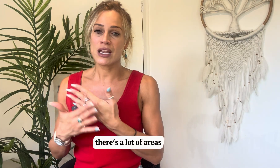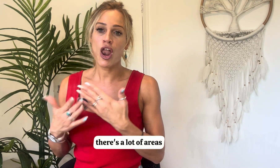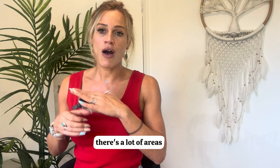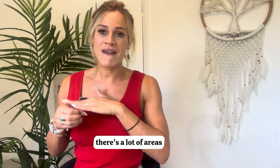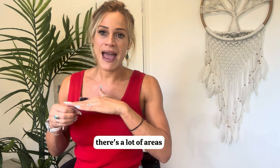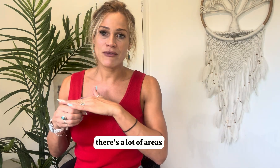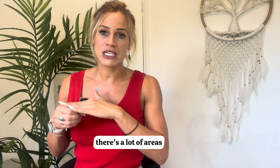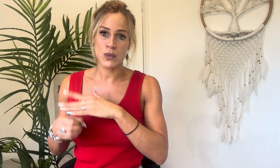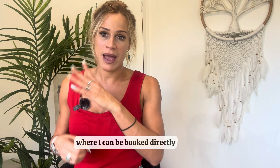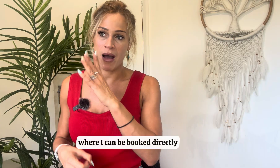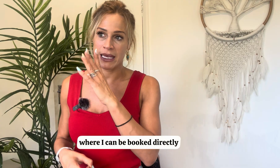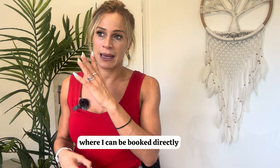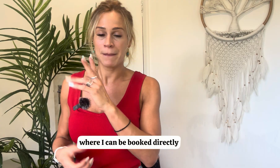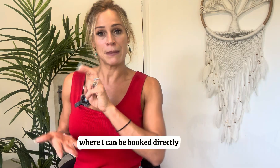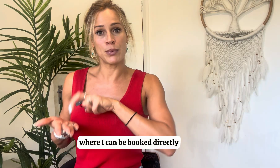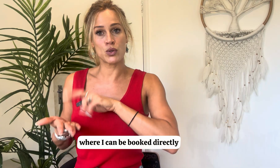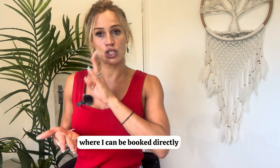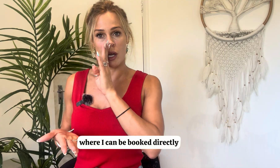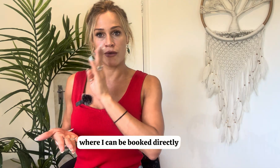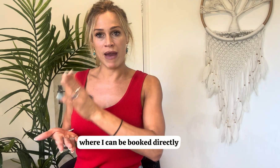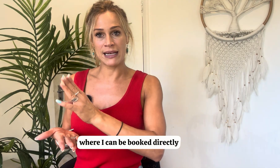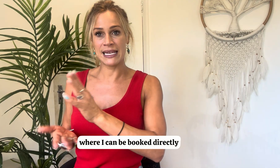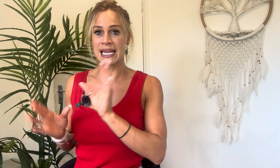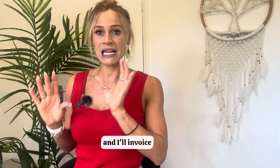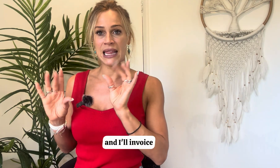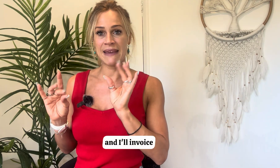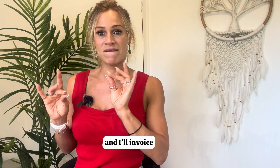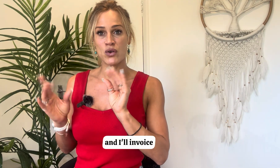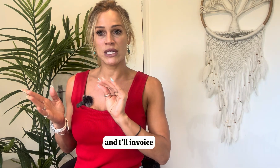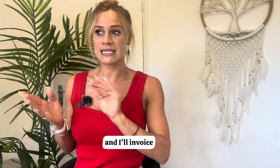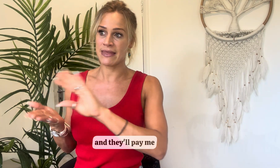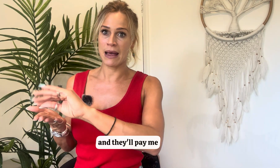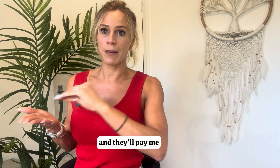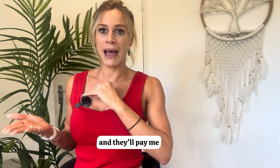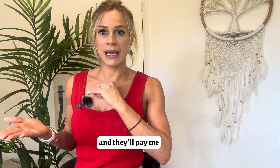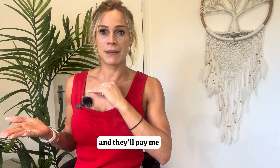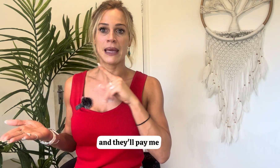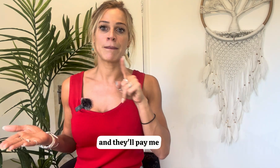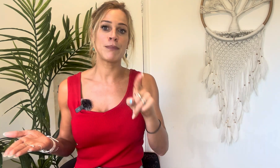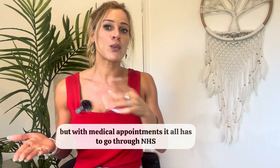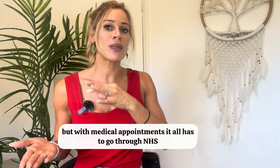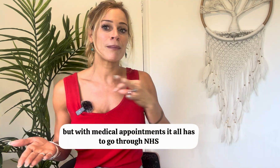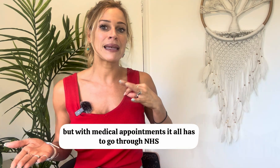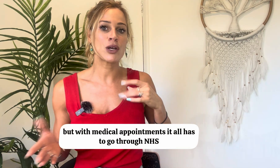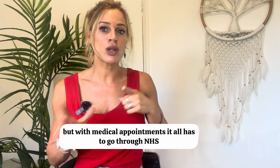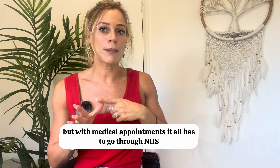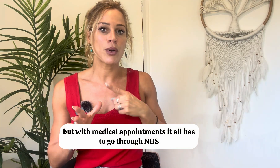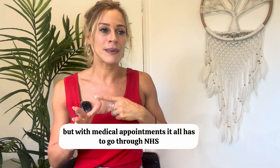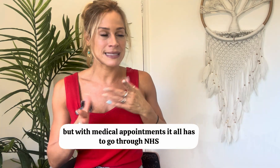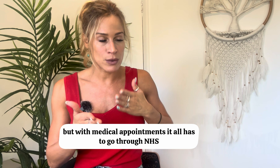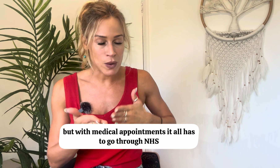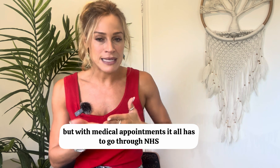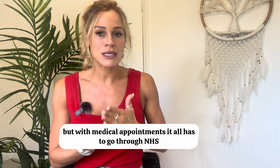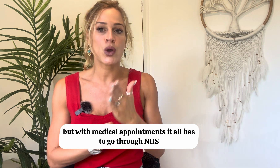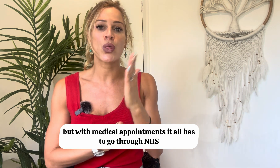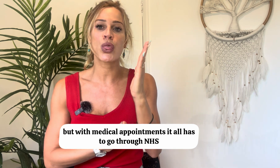lot of areas where I can be booked directly and I'll invoice and they'll pay me. But with medical appointments, it all has to go